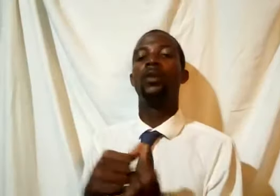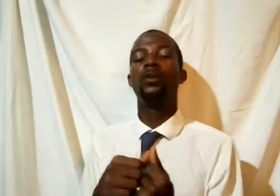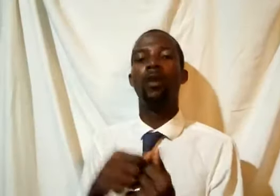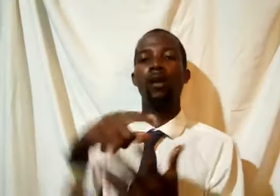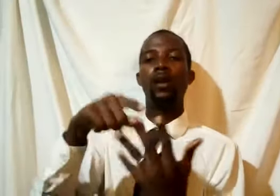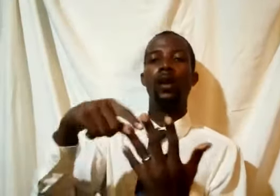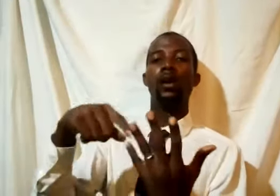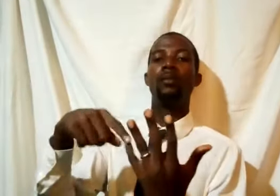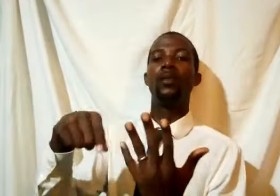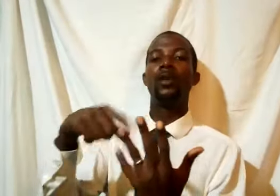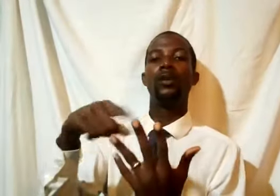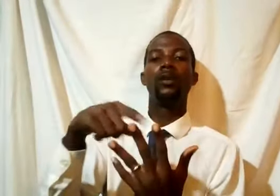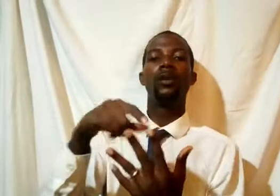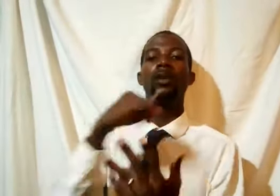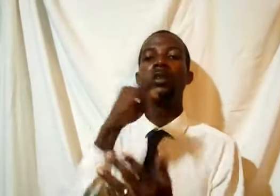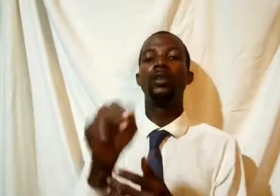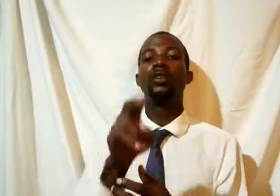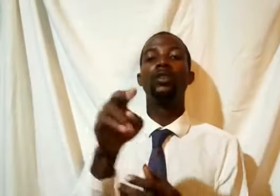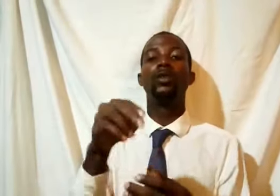Among is used in the following situations.